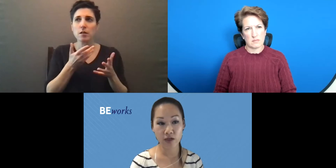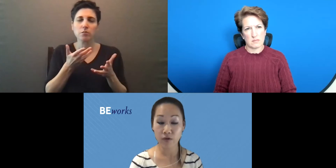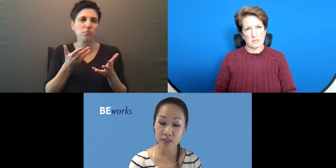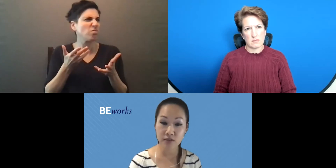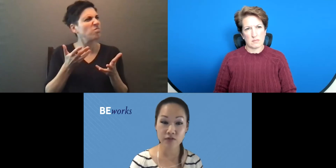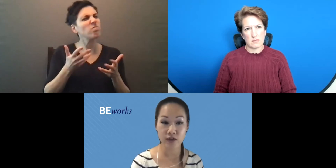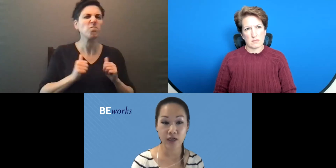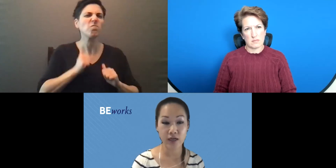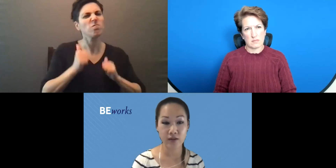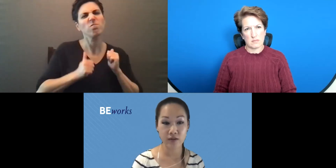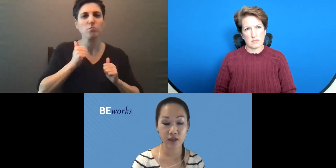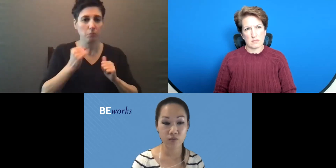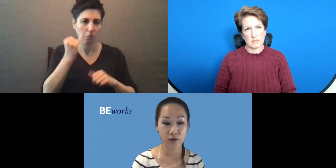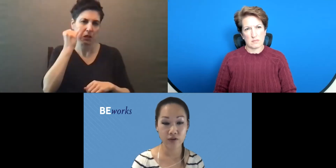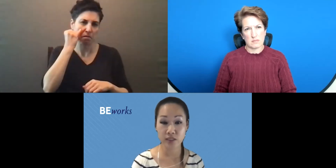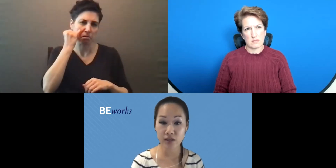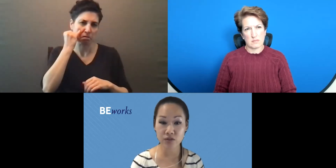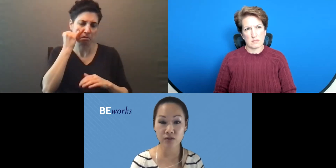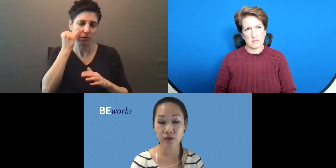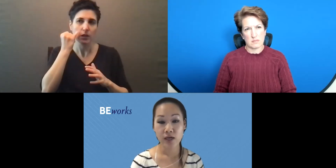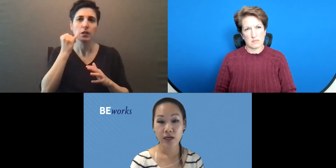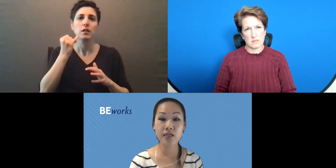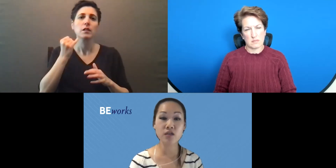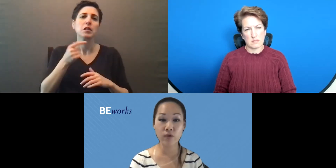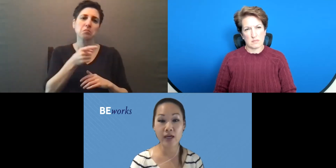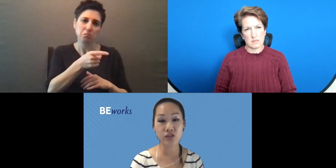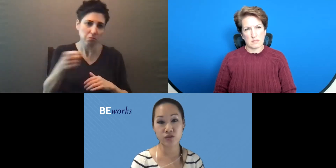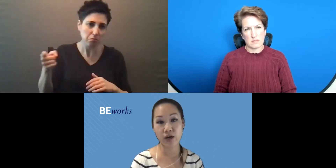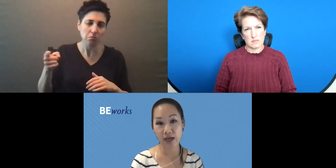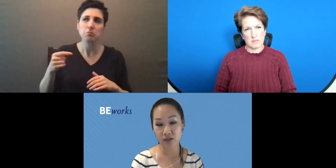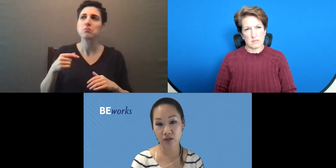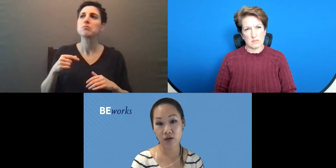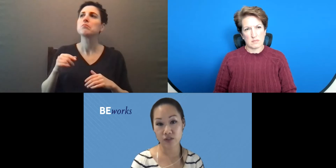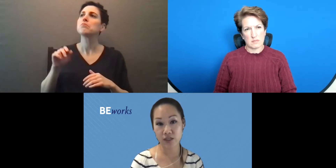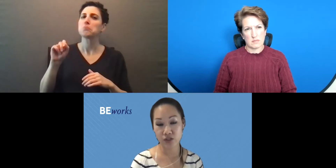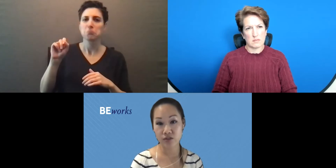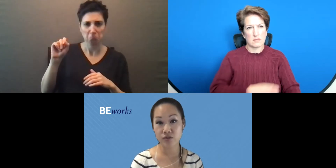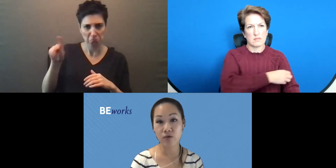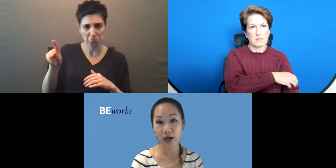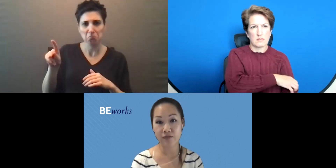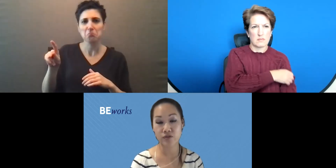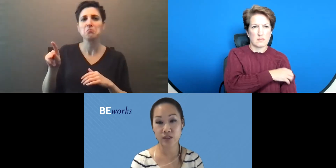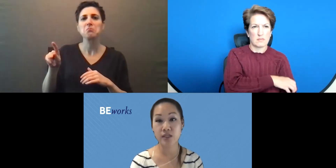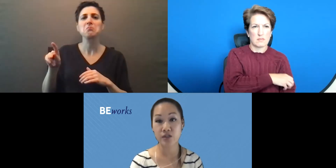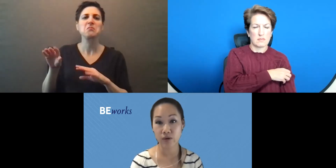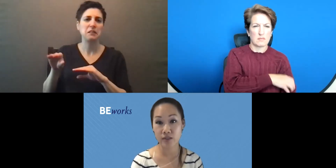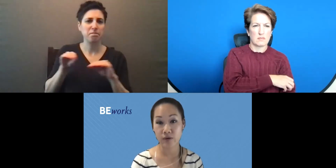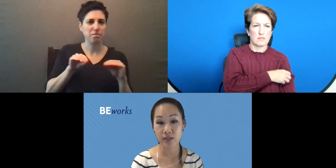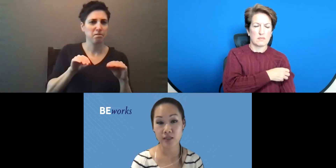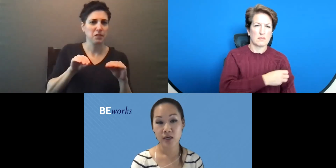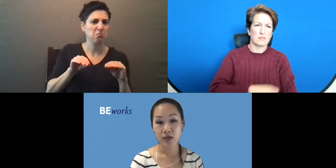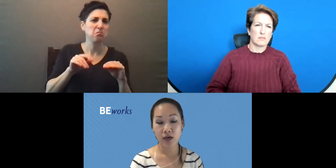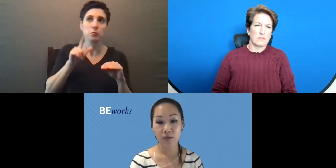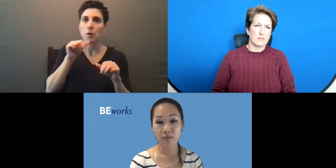very aggressive in what they're saying to you, it is okay to try to end the conversation. You don't have to continue it,